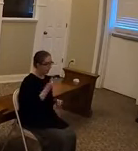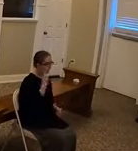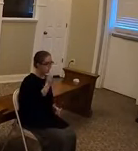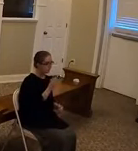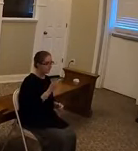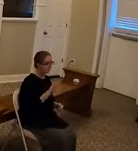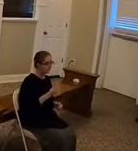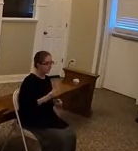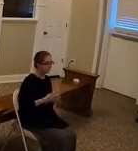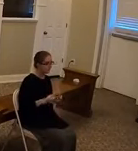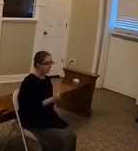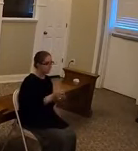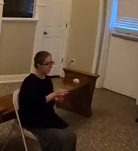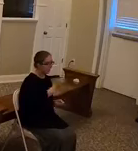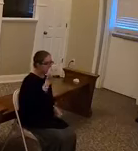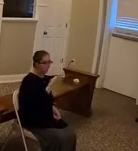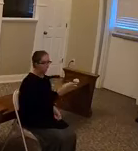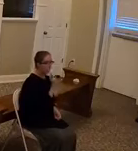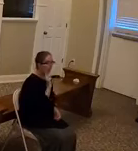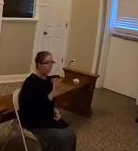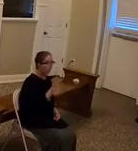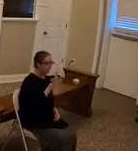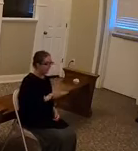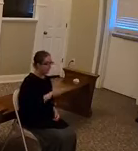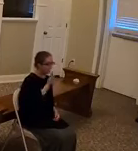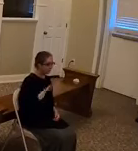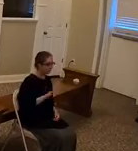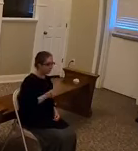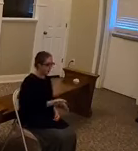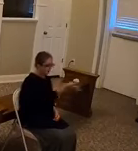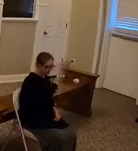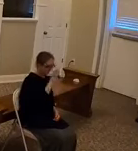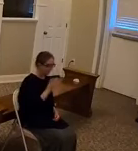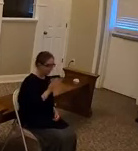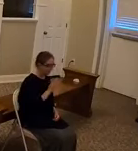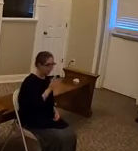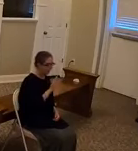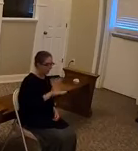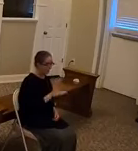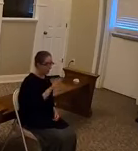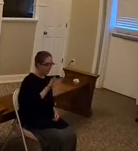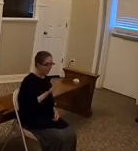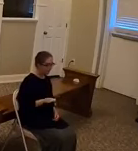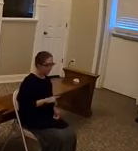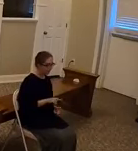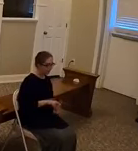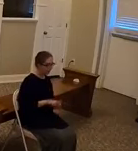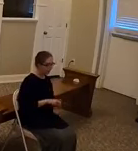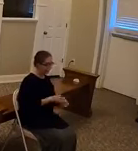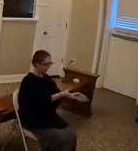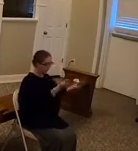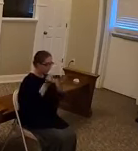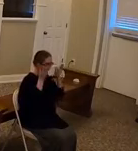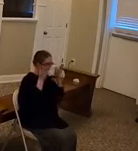our spirit that we are the children of God. And if children, then